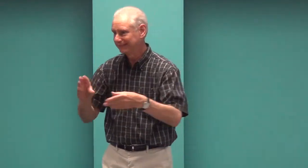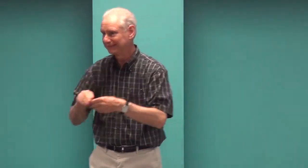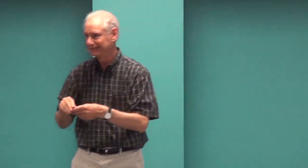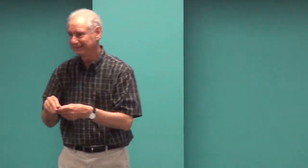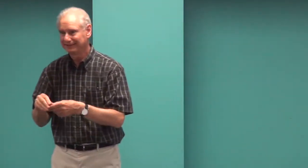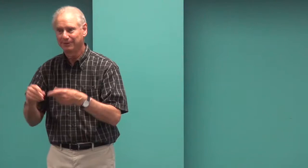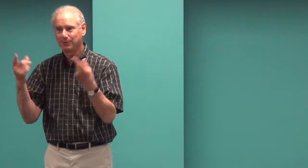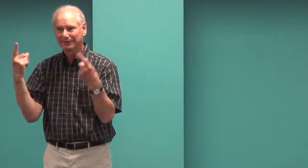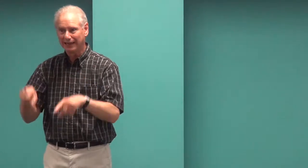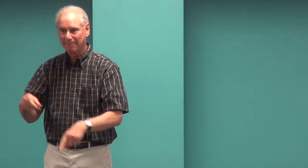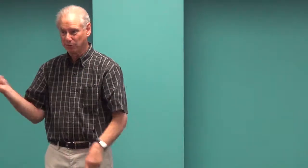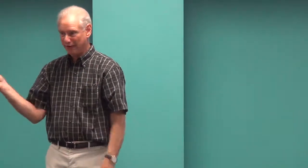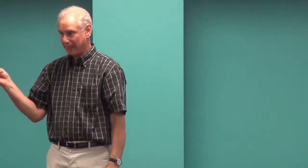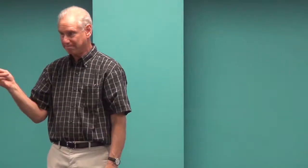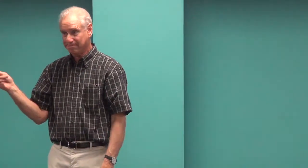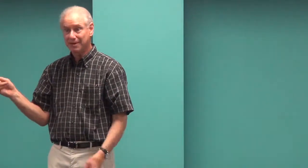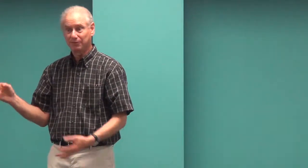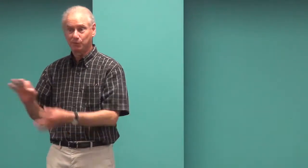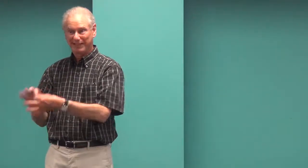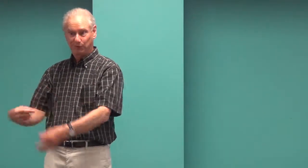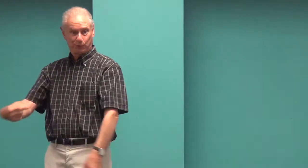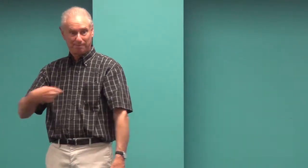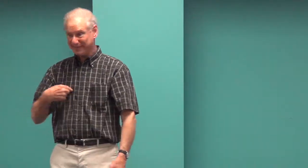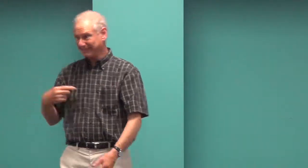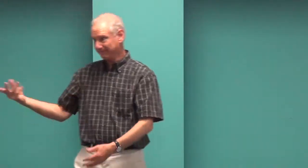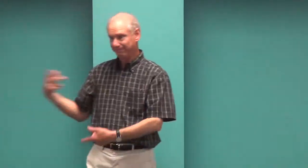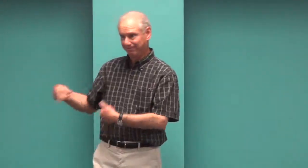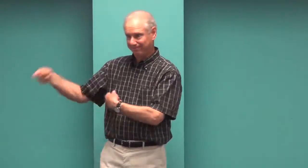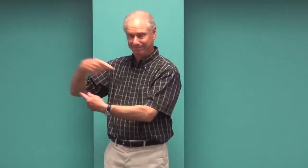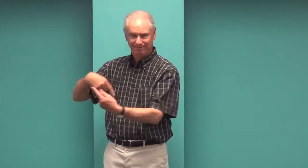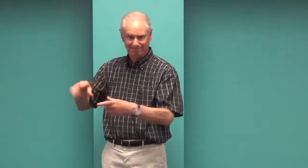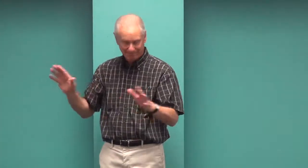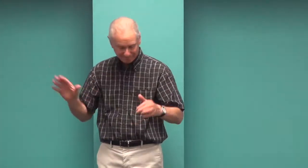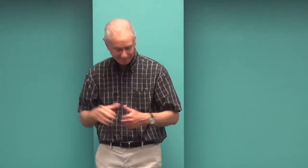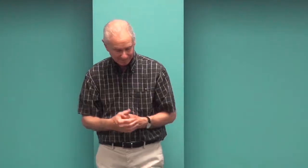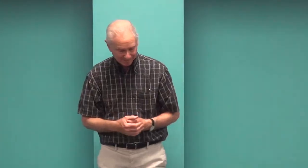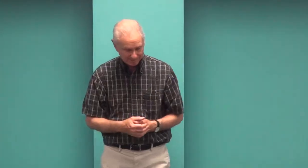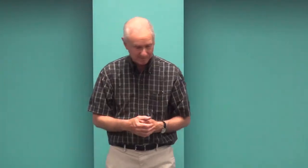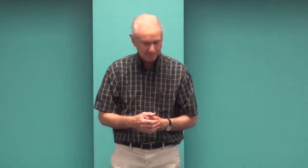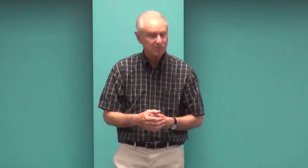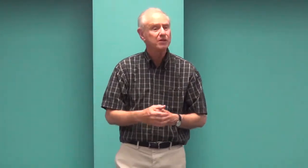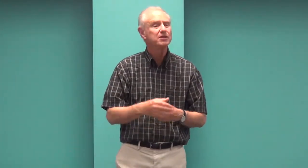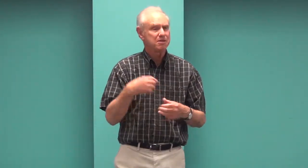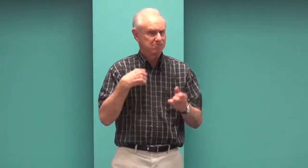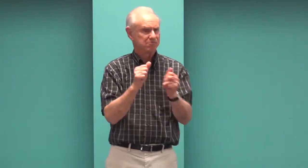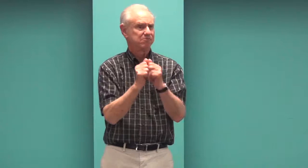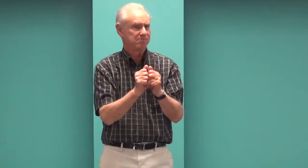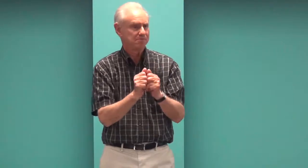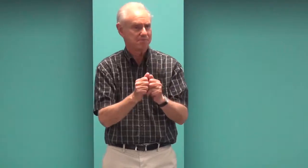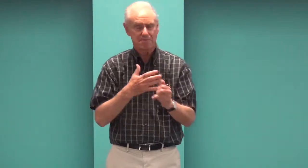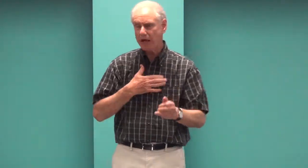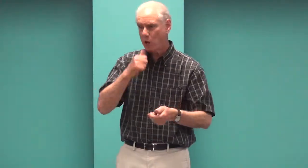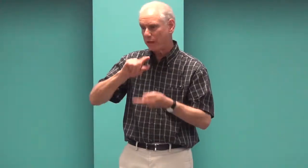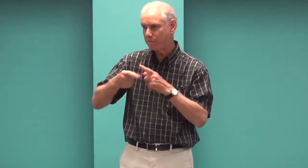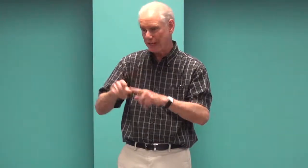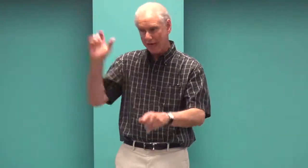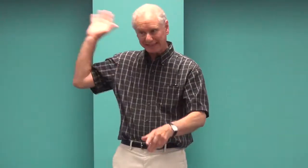I've got many, many different stories of what happened between the three of us, between them and